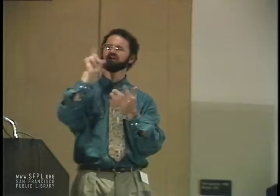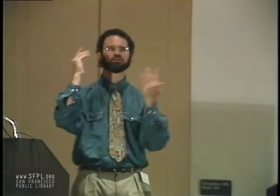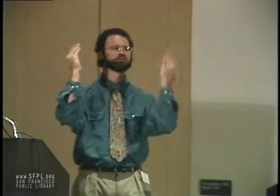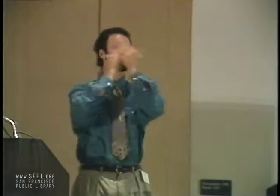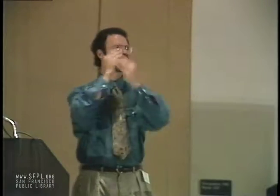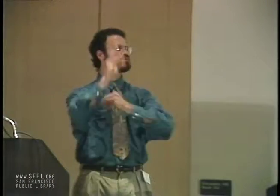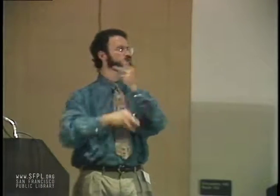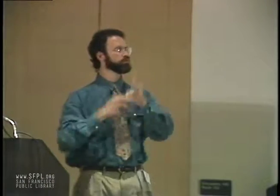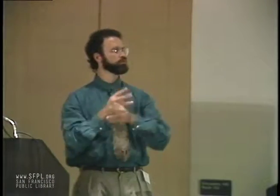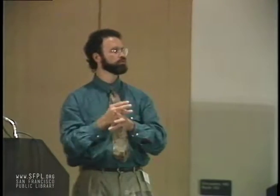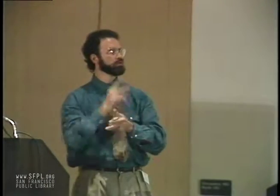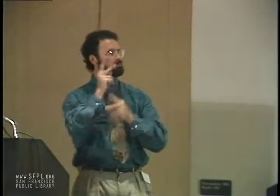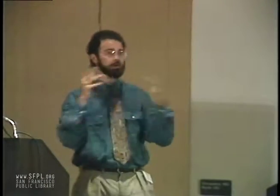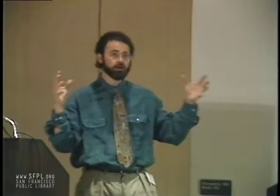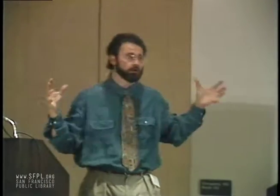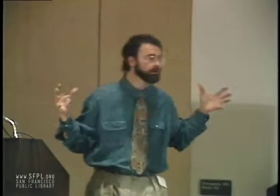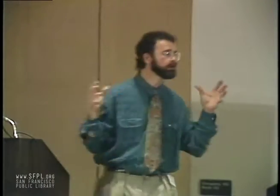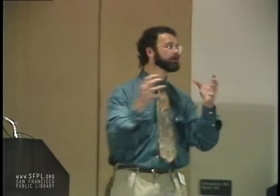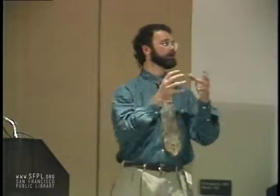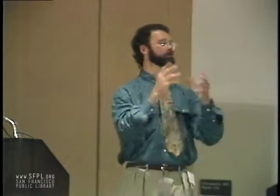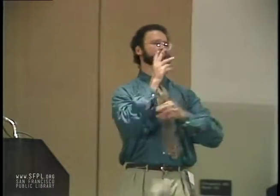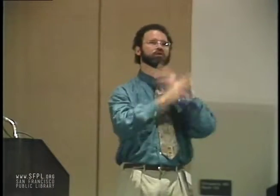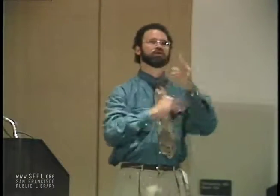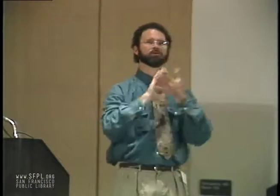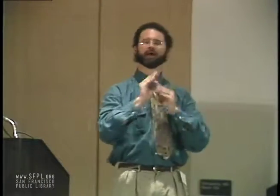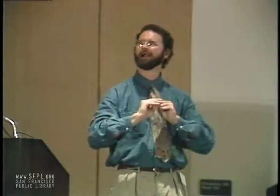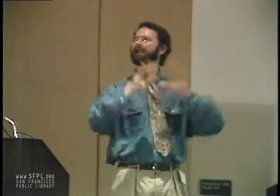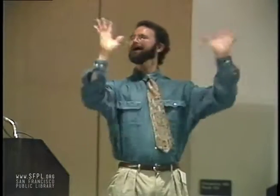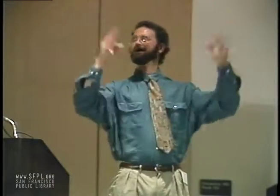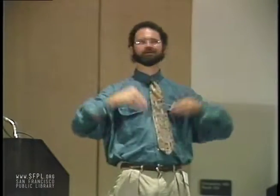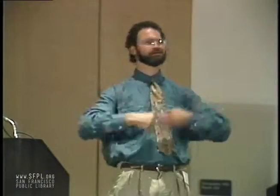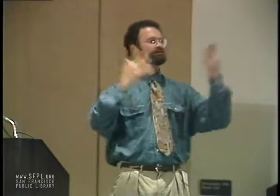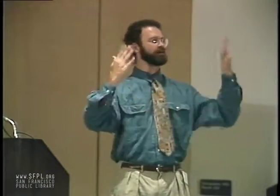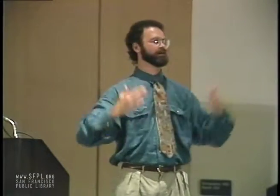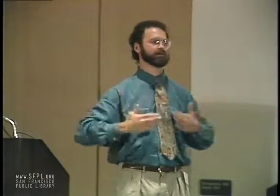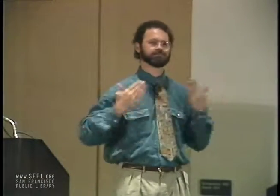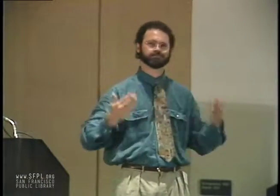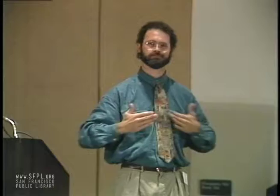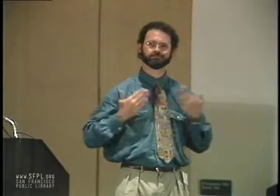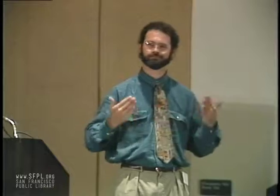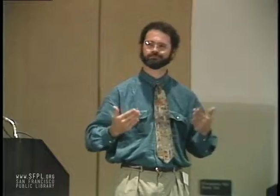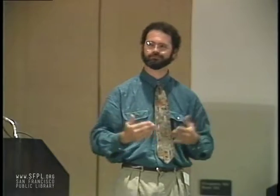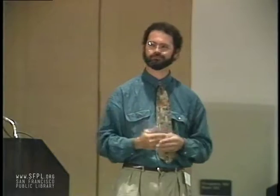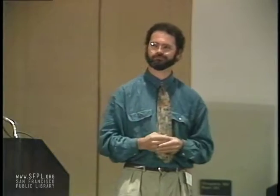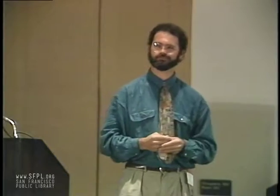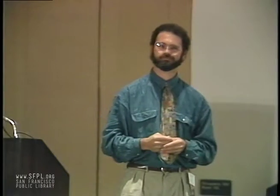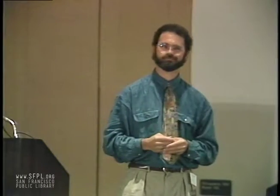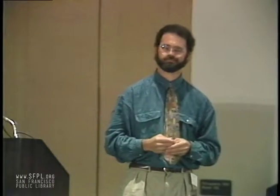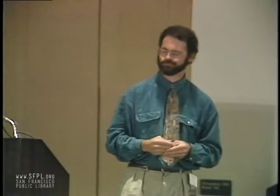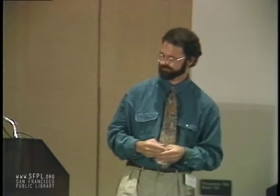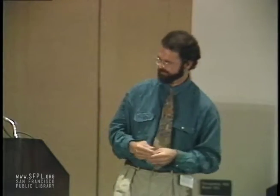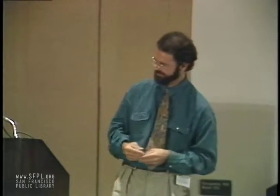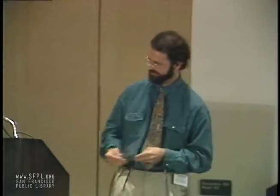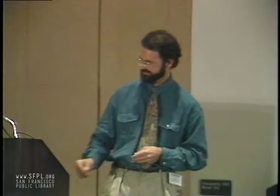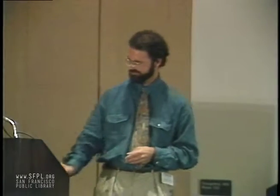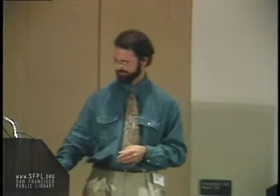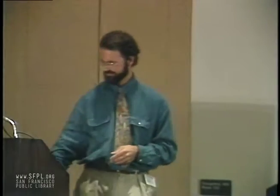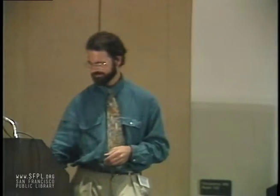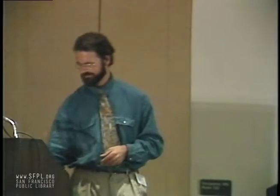All of us have a basic need. It's a tenet, a principle that we must all be together, that we need to come together as a group to feel this sense